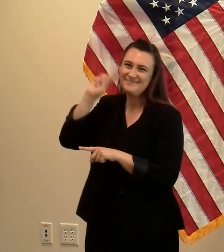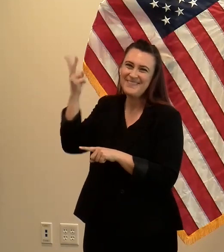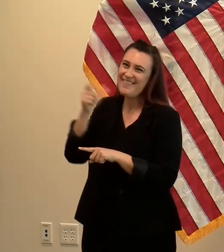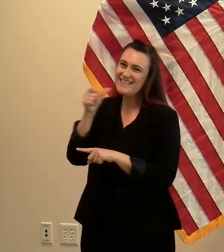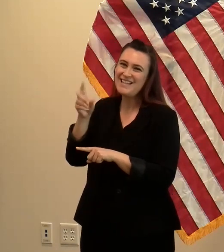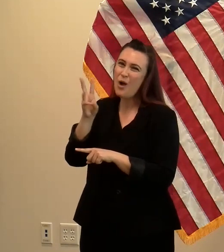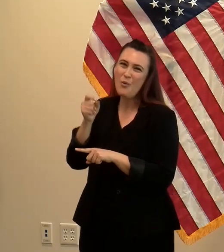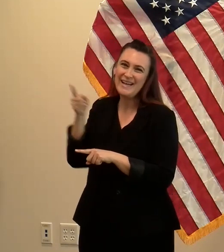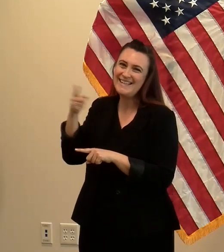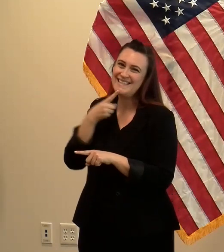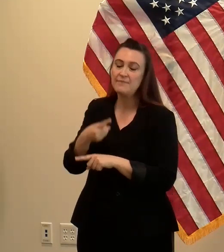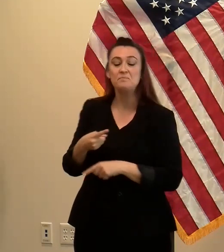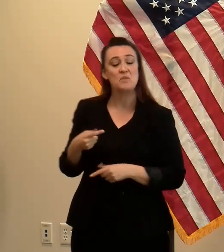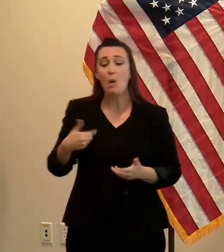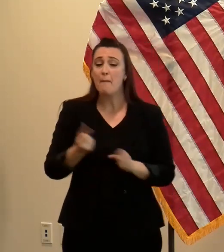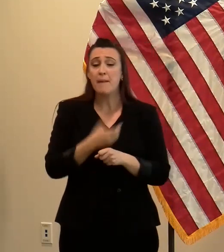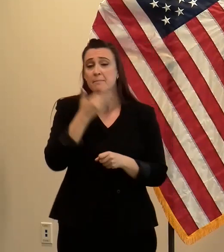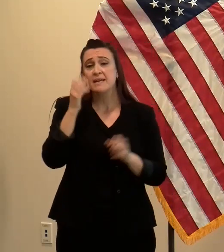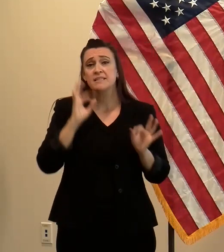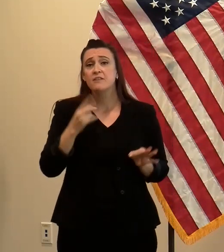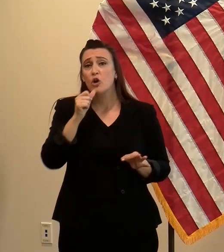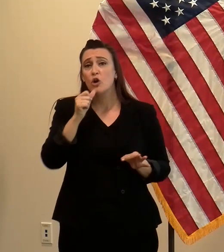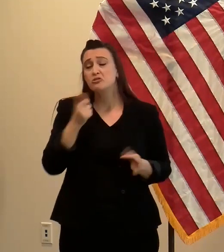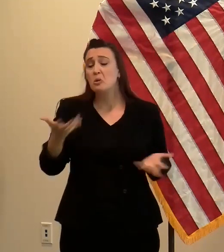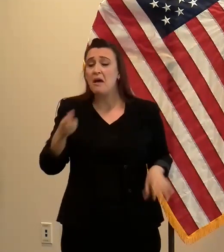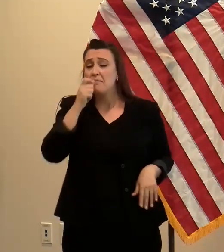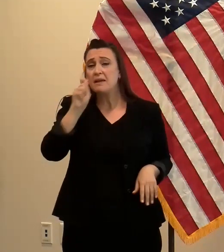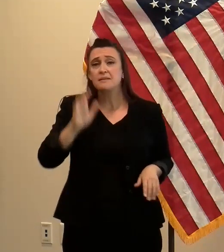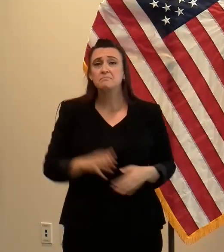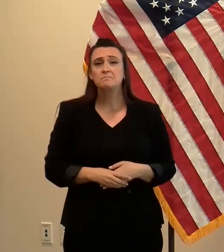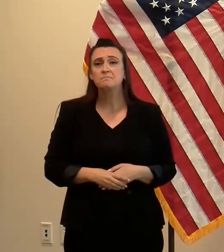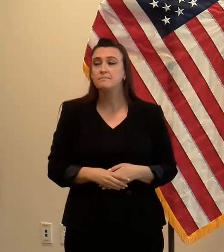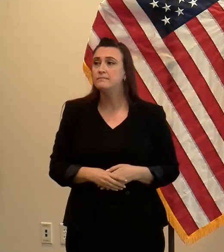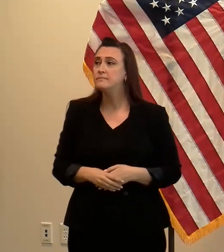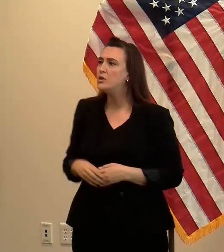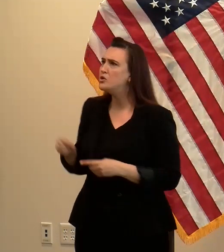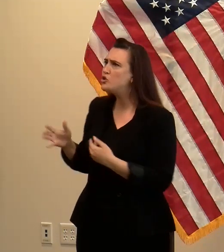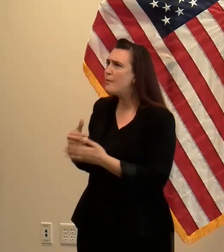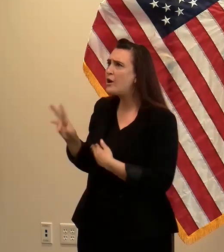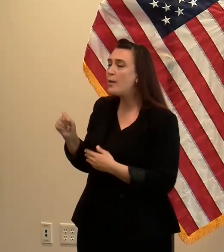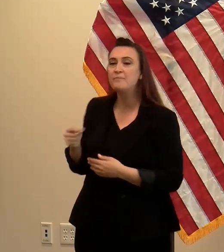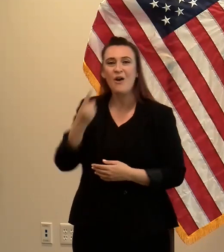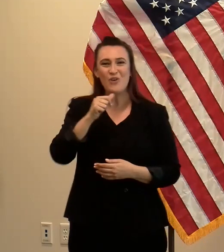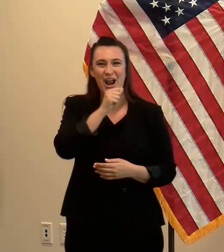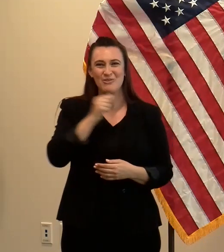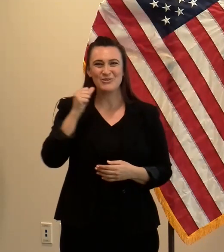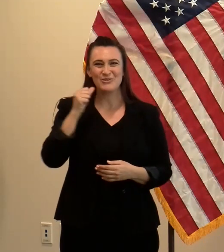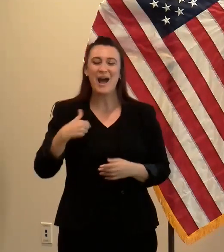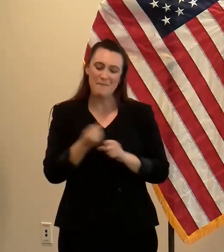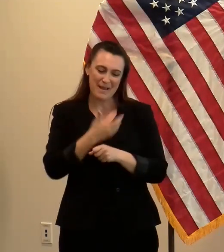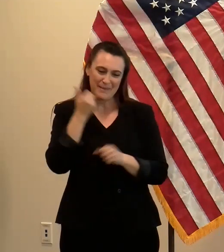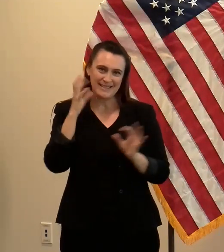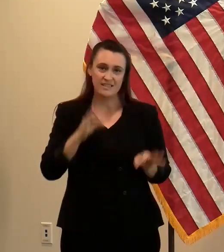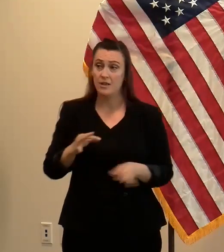Well, I'm going to make the best decision for Arizona. So there's your answer. For Arizona, I'm going to make the best decision.